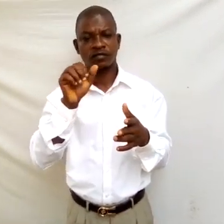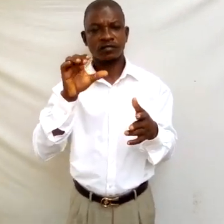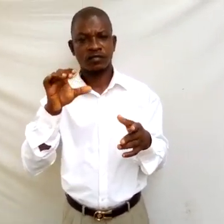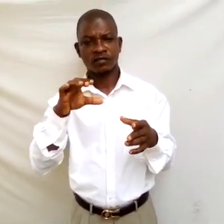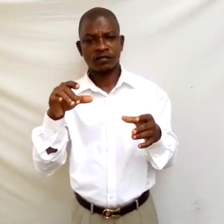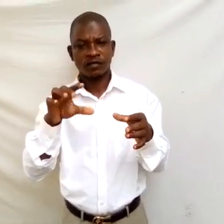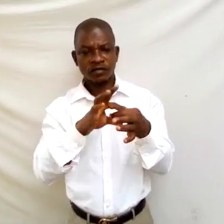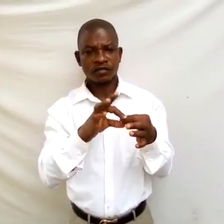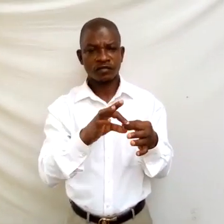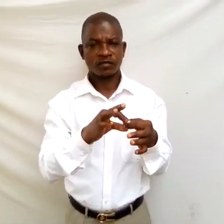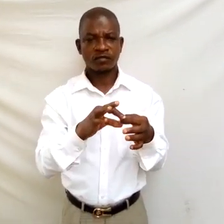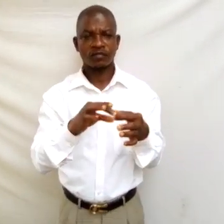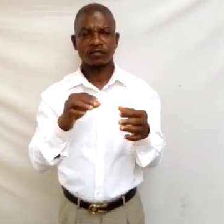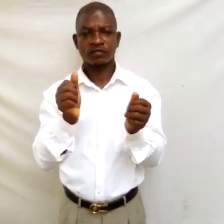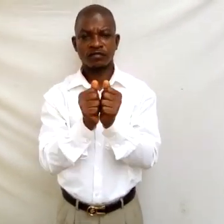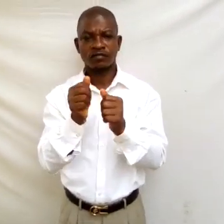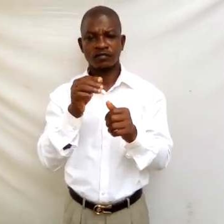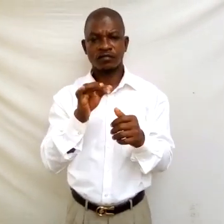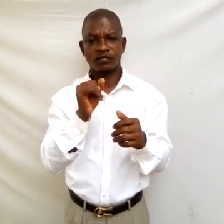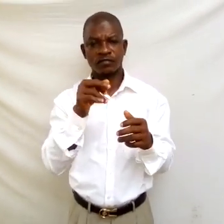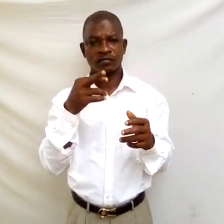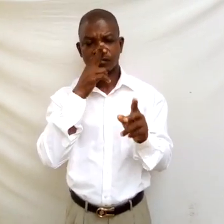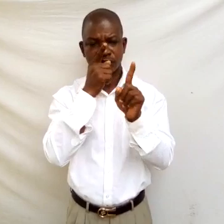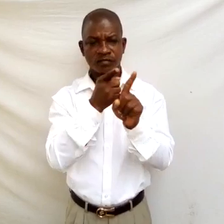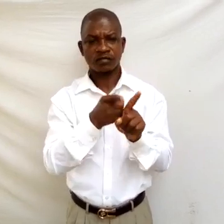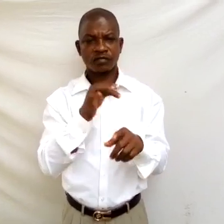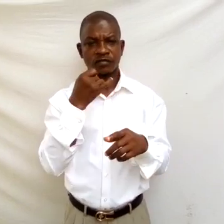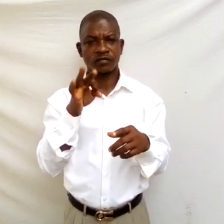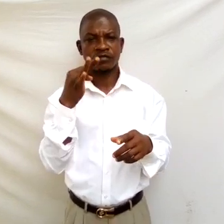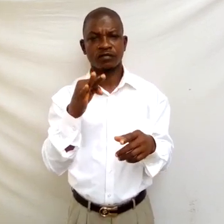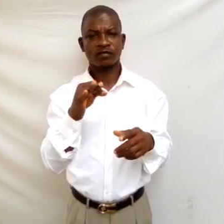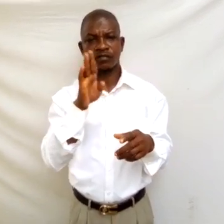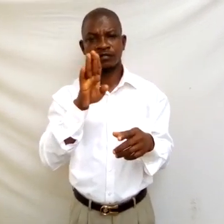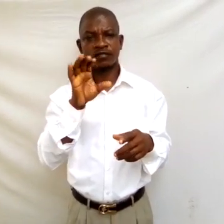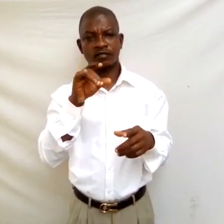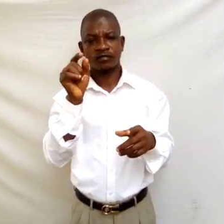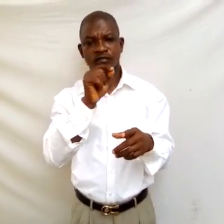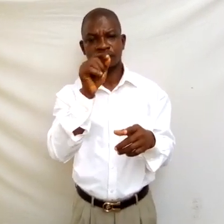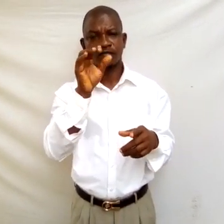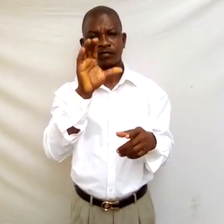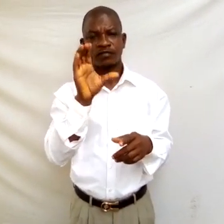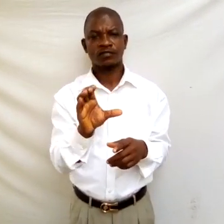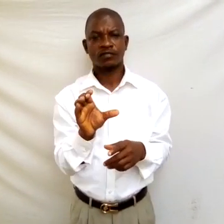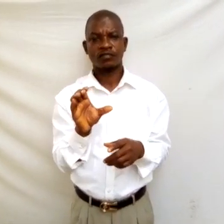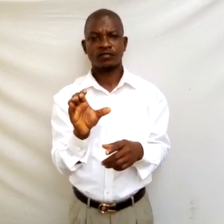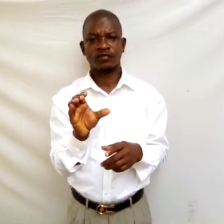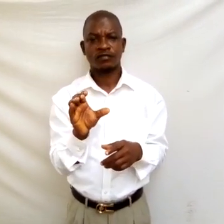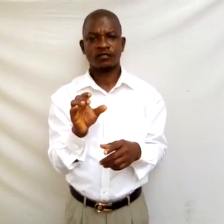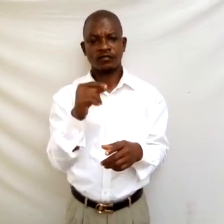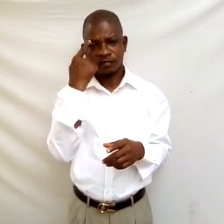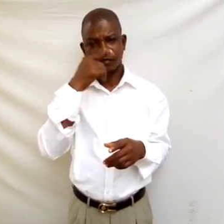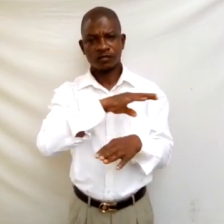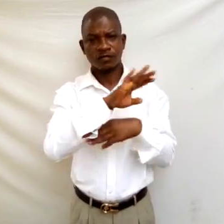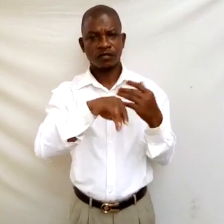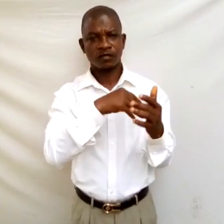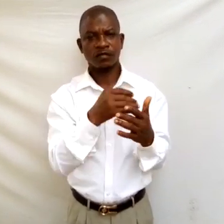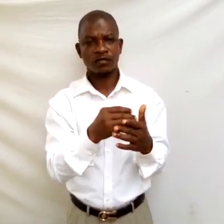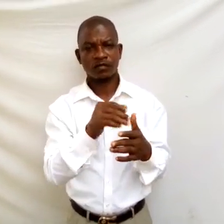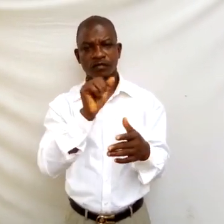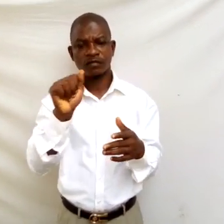combines with the result of B star C for all A,